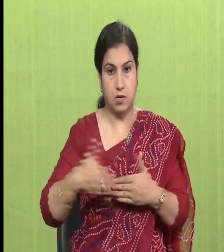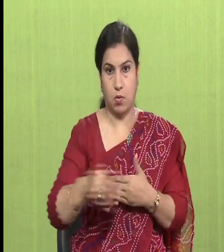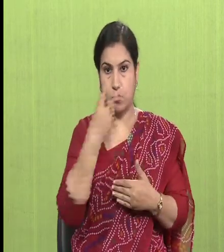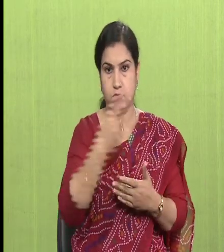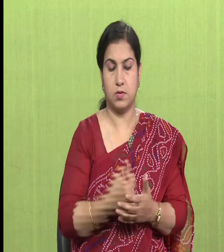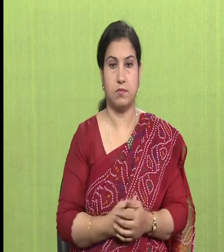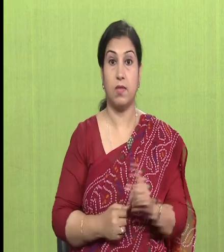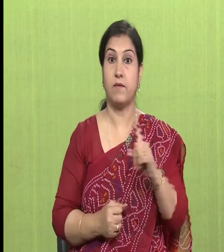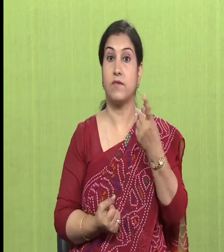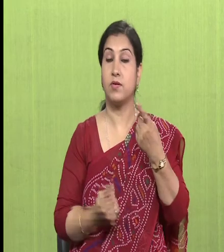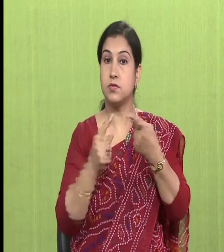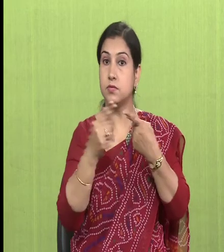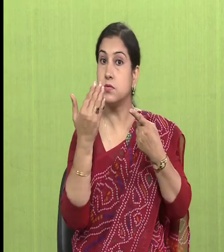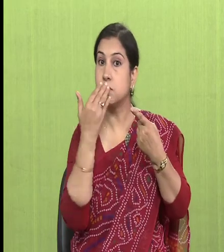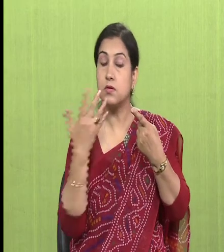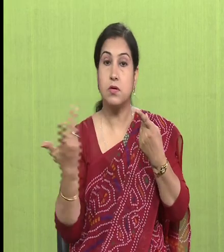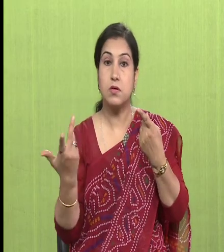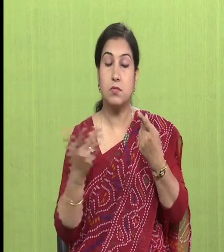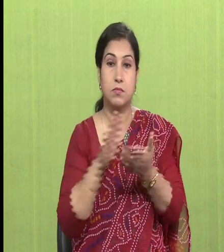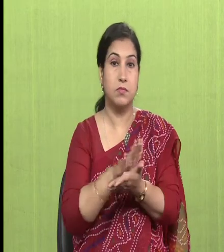of all, we will study about history subject.